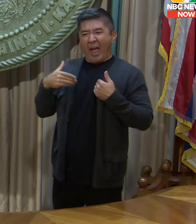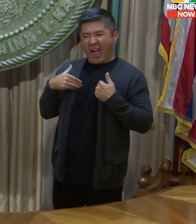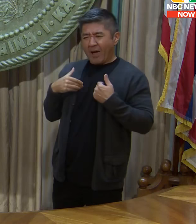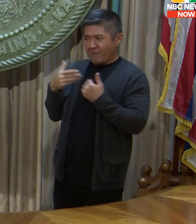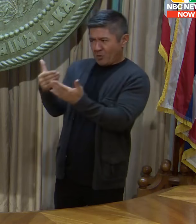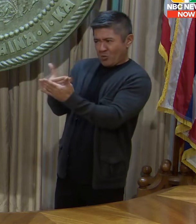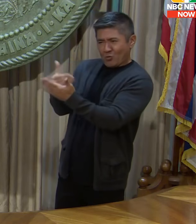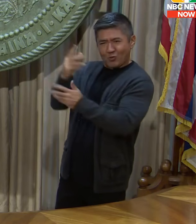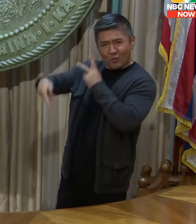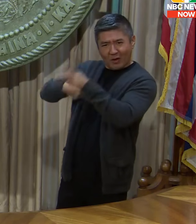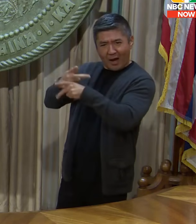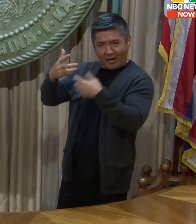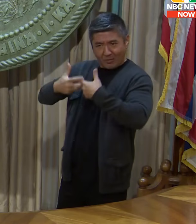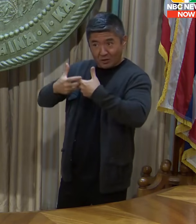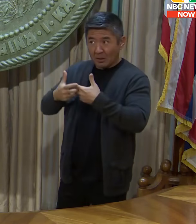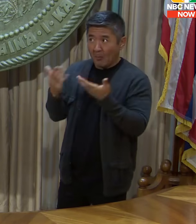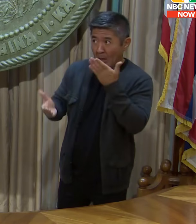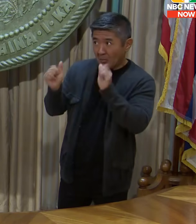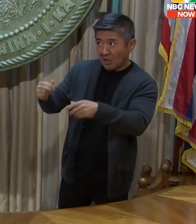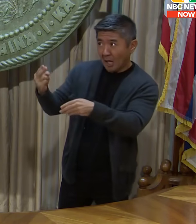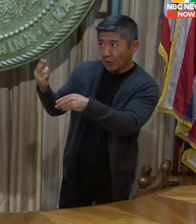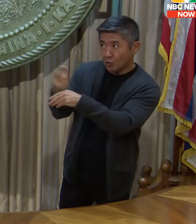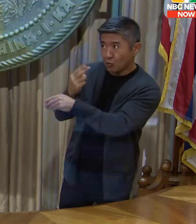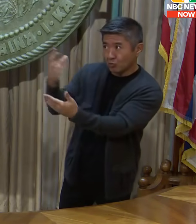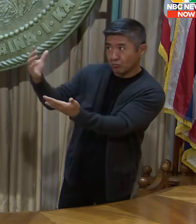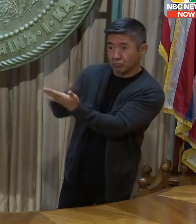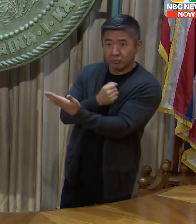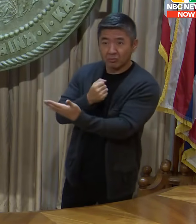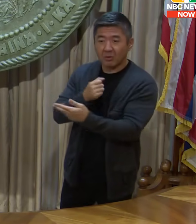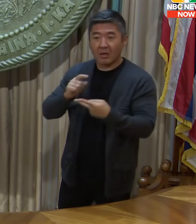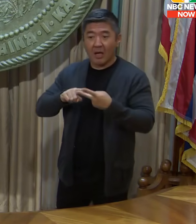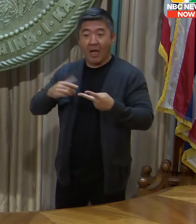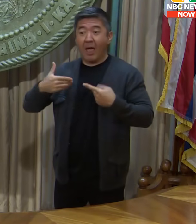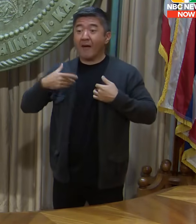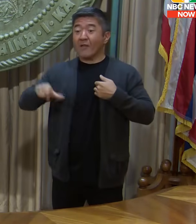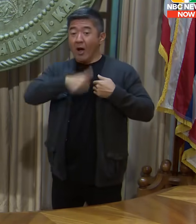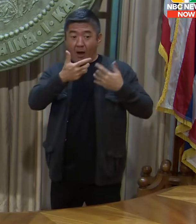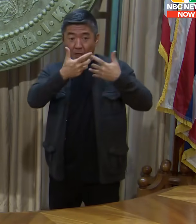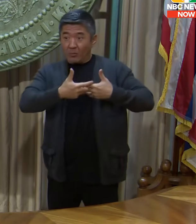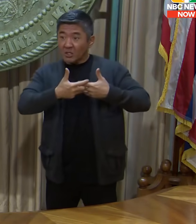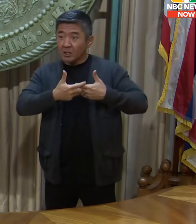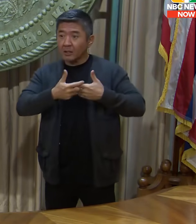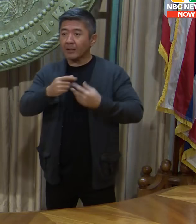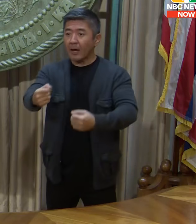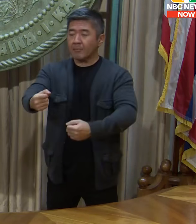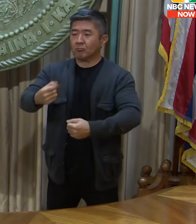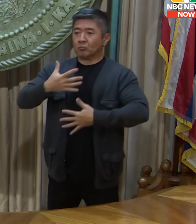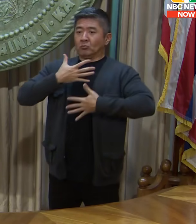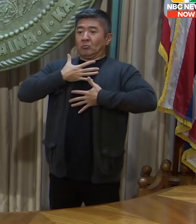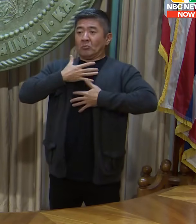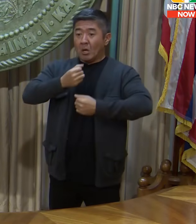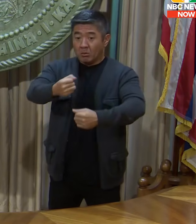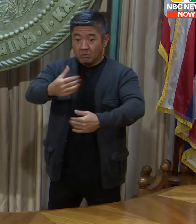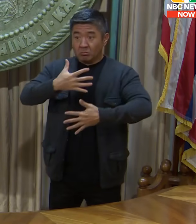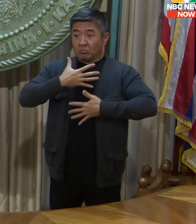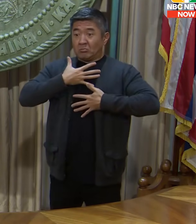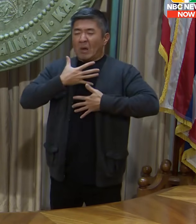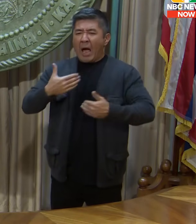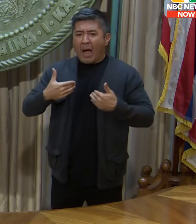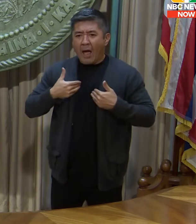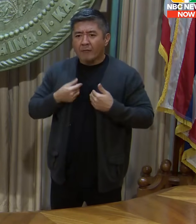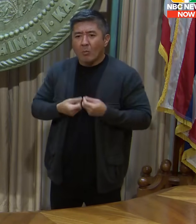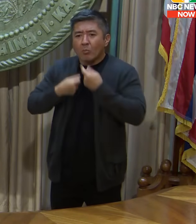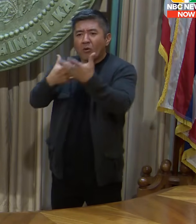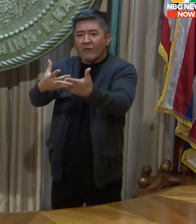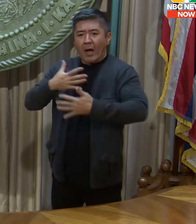Italy. There's another device that we're working on which gives compressions to provide air into people's lungs if we're in crisis and we have 2 beds.